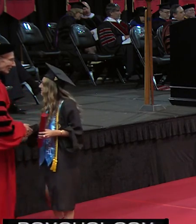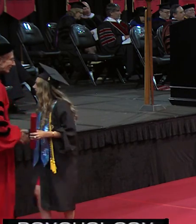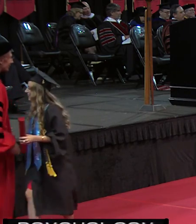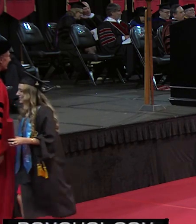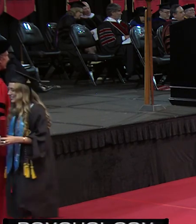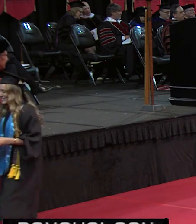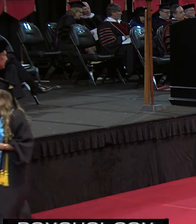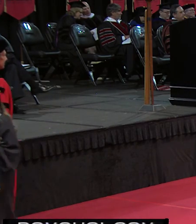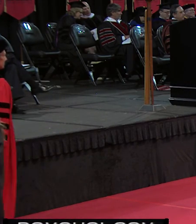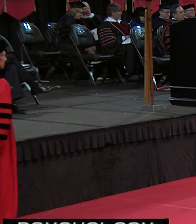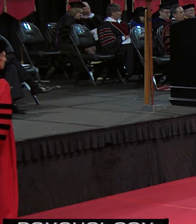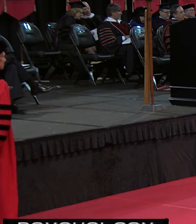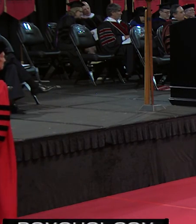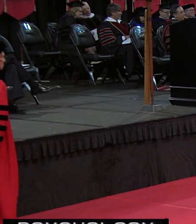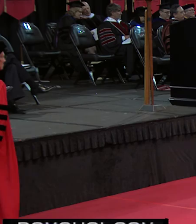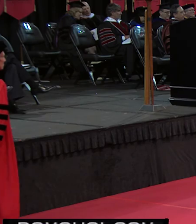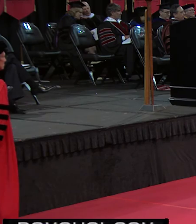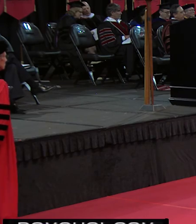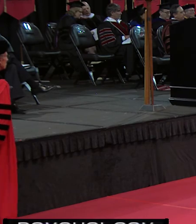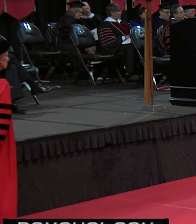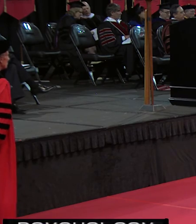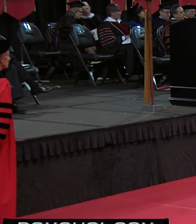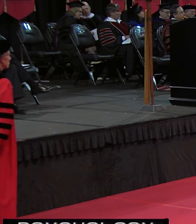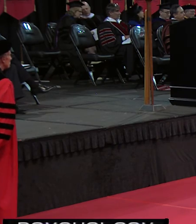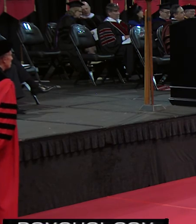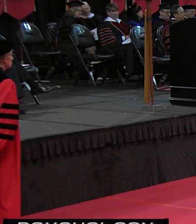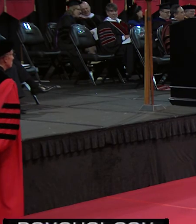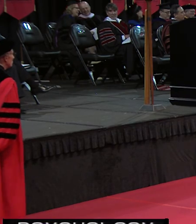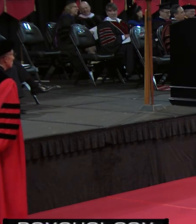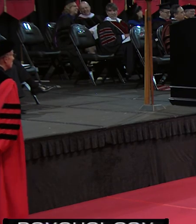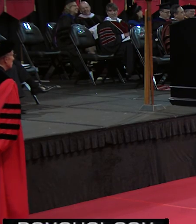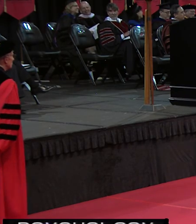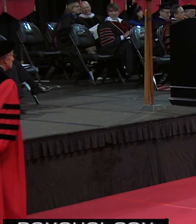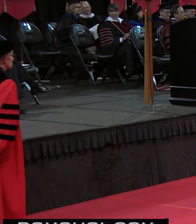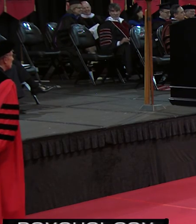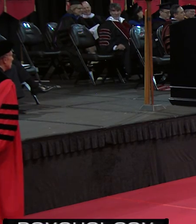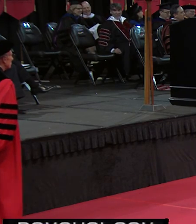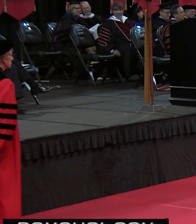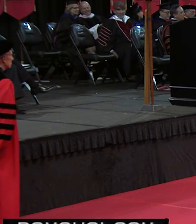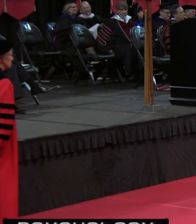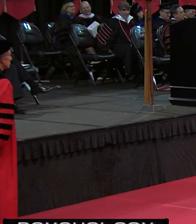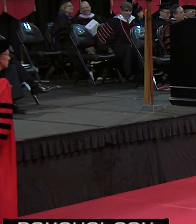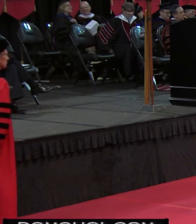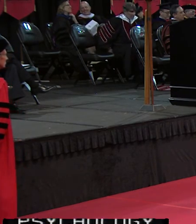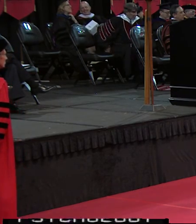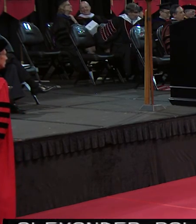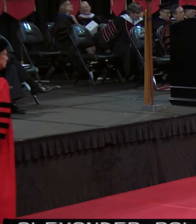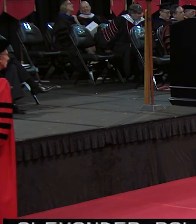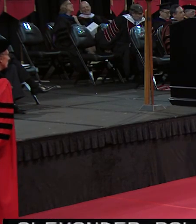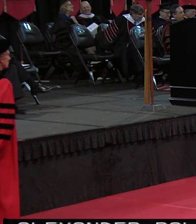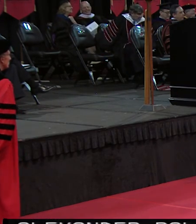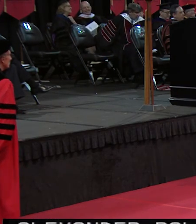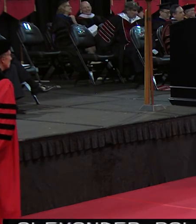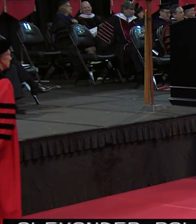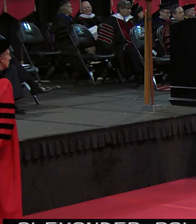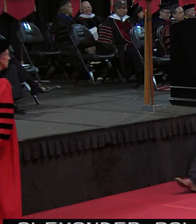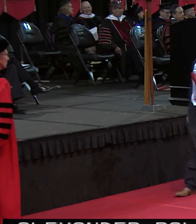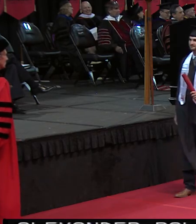A graduate of the Rio Honors College, graduating summa cum laude, Rachel Diane Bingham.